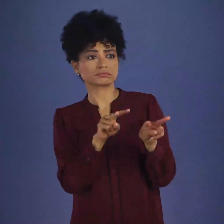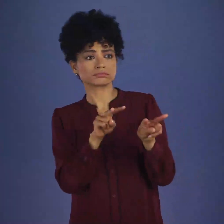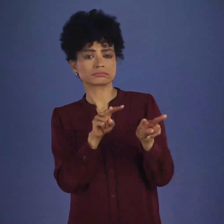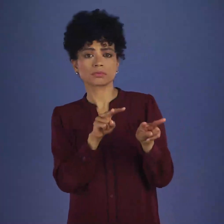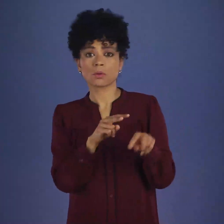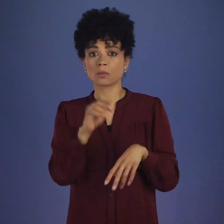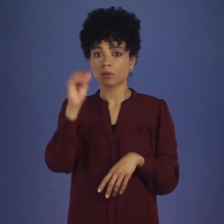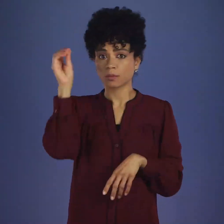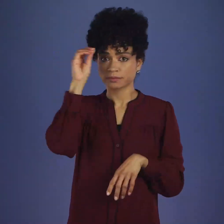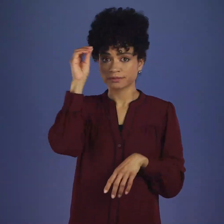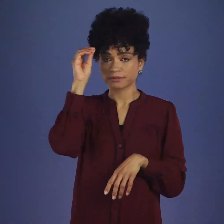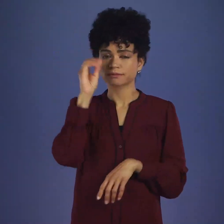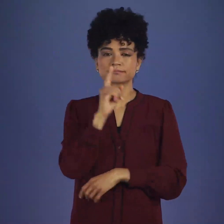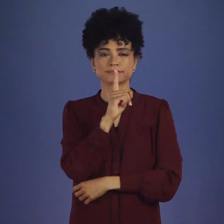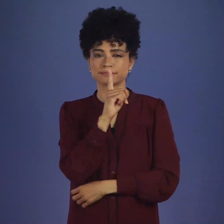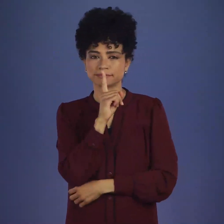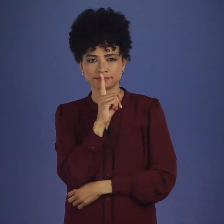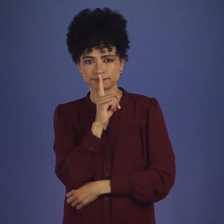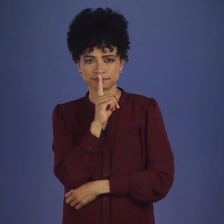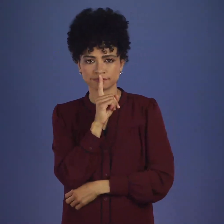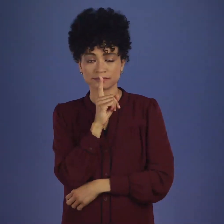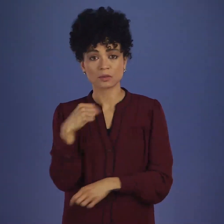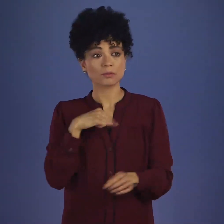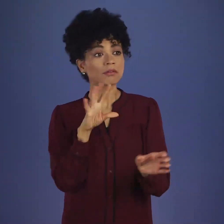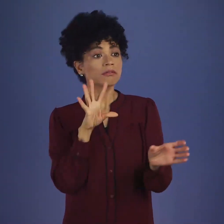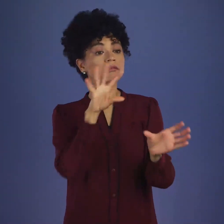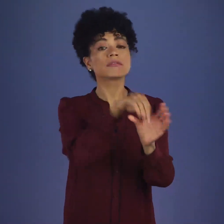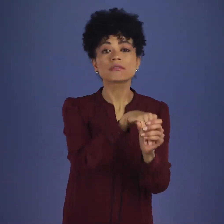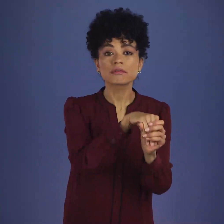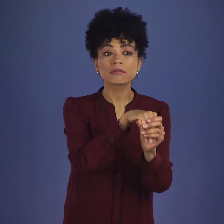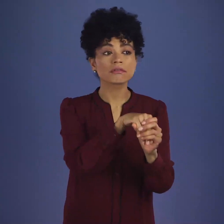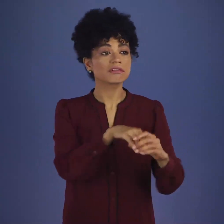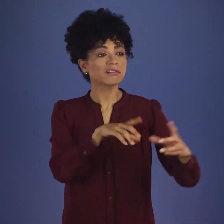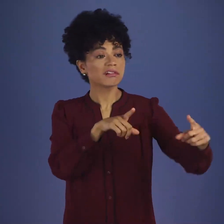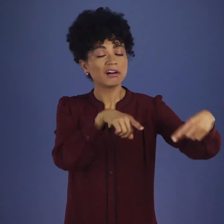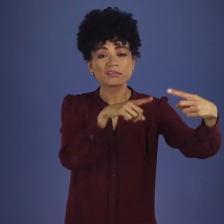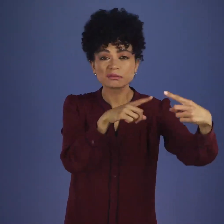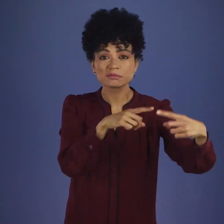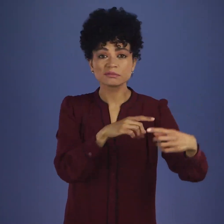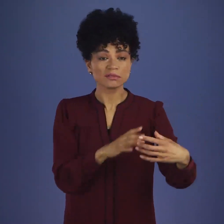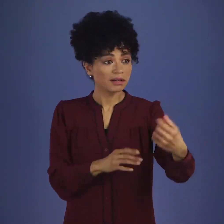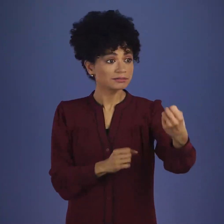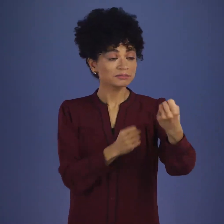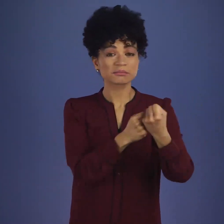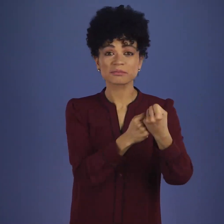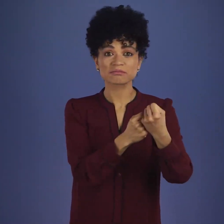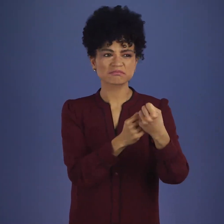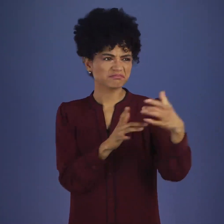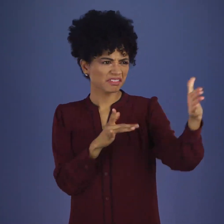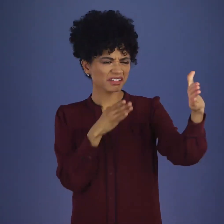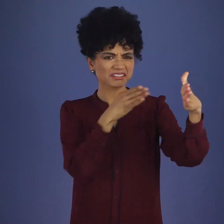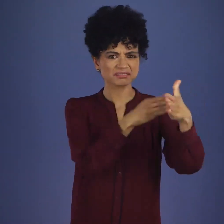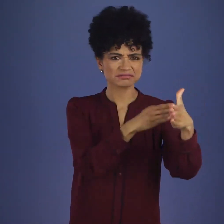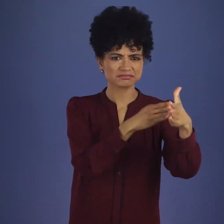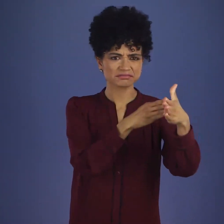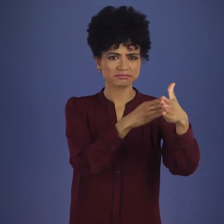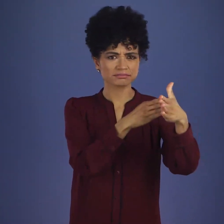Alcoholics Anonymous has no opinion on outside issues, hence the AA name ought never be drawn